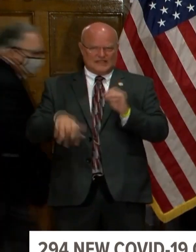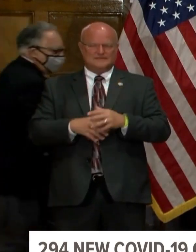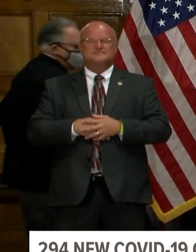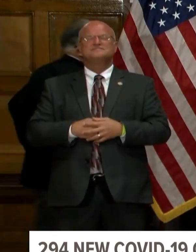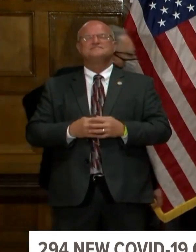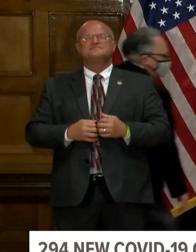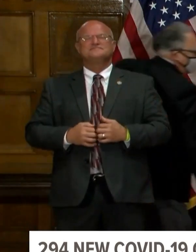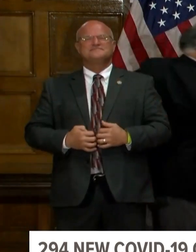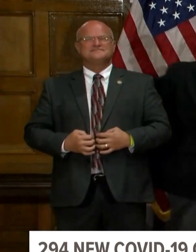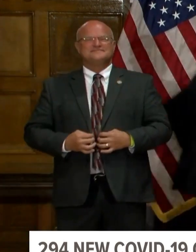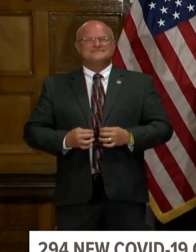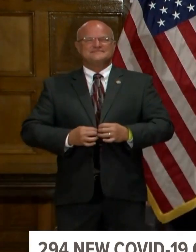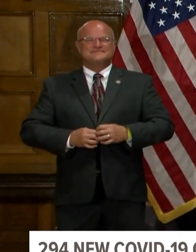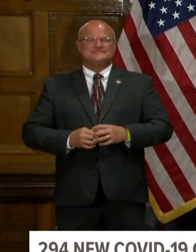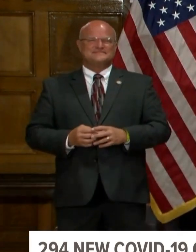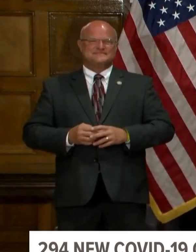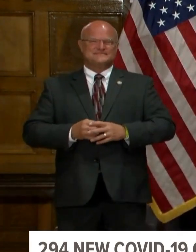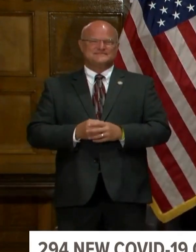that?